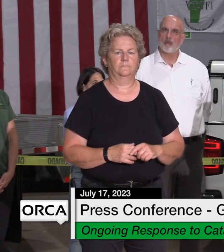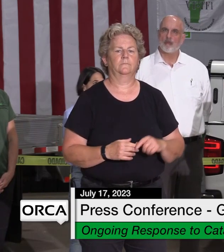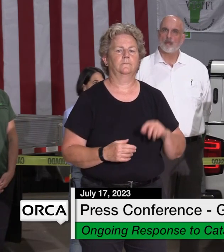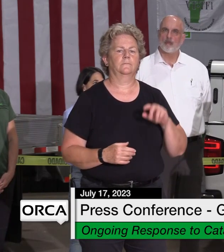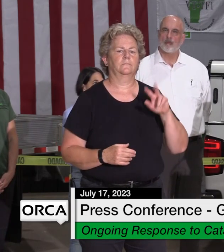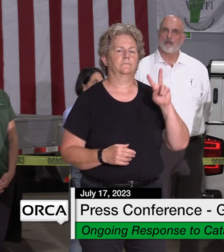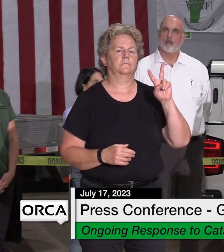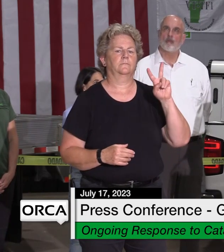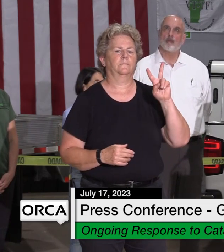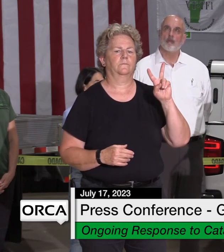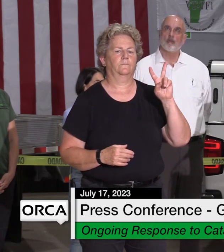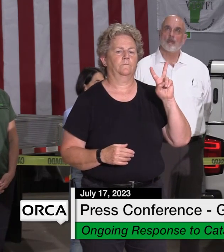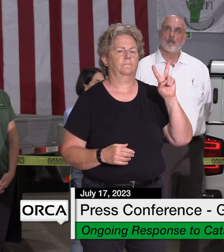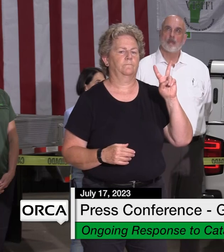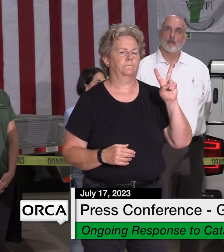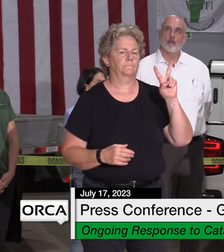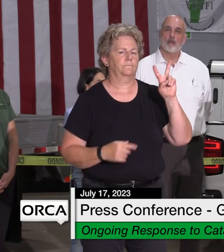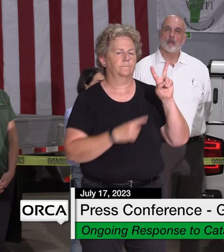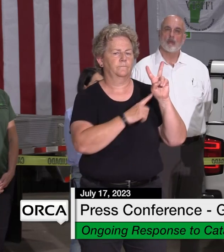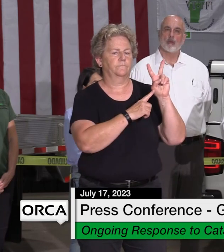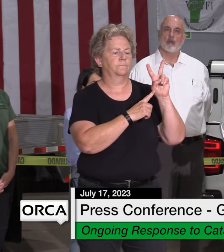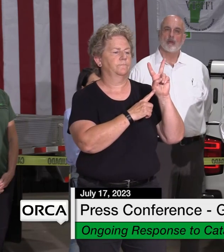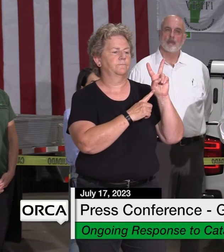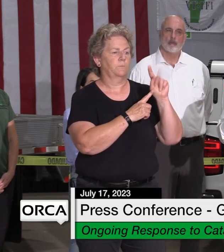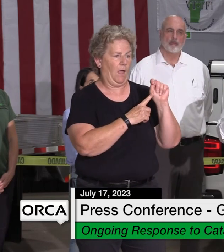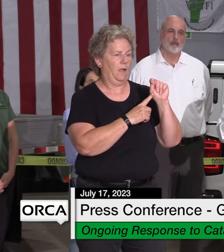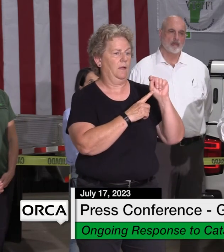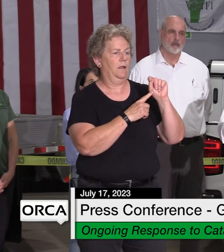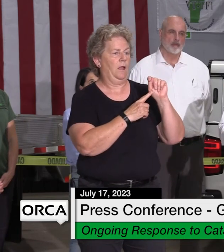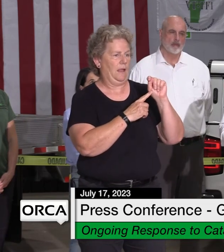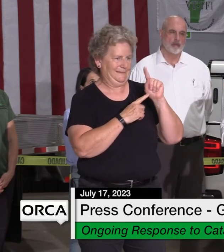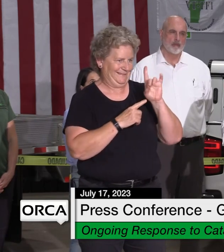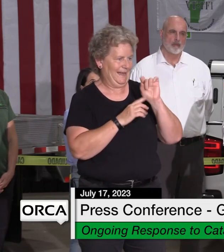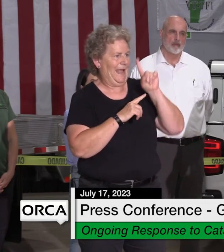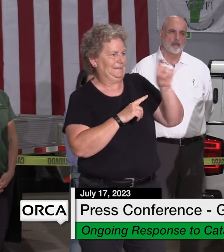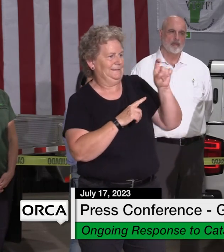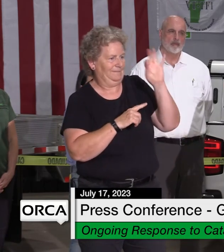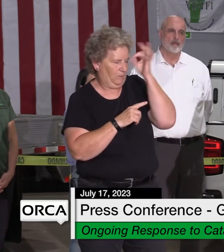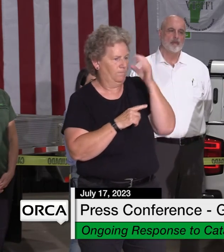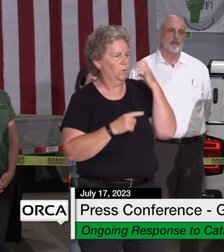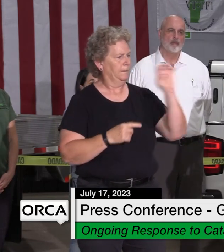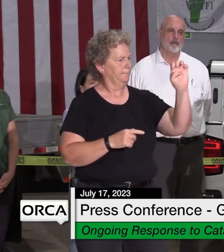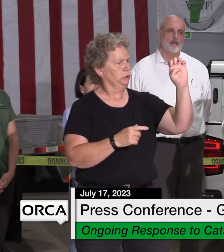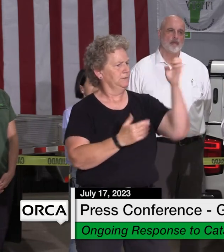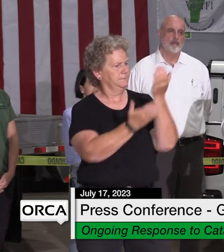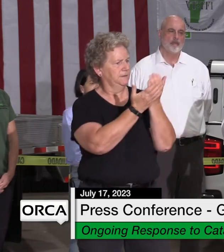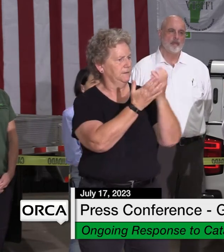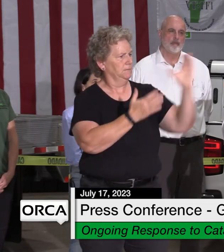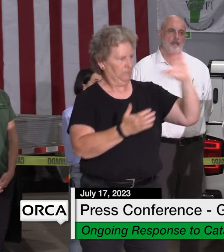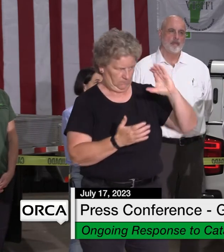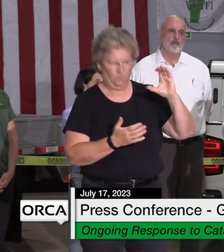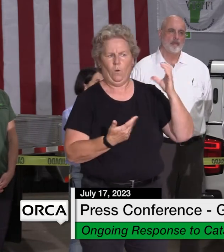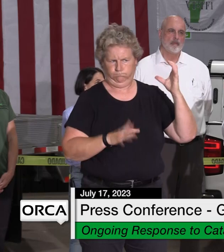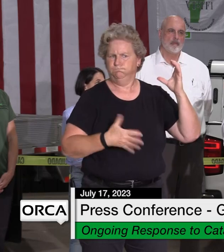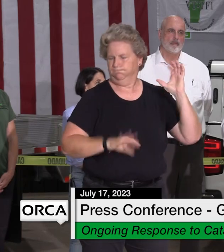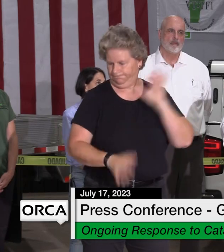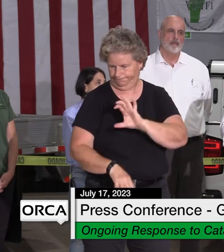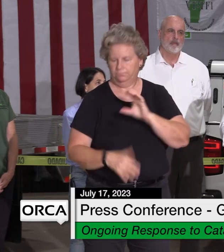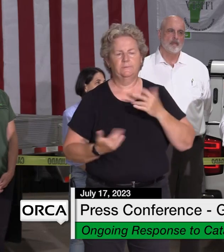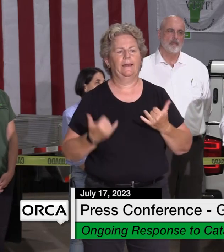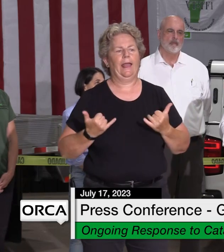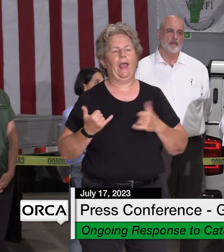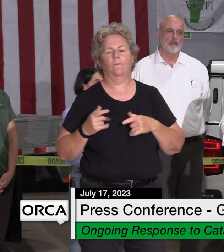Hurricane Irene after 2011. In fact, in the years following that disaster, our Federal Highway Administration has provided more than